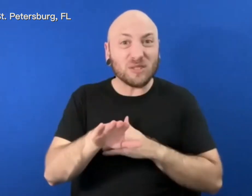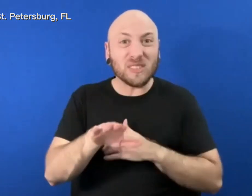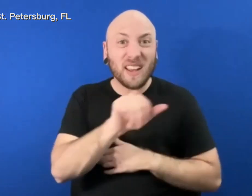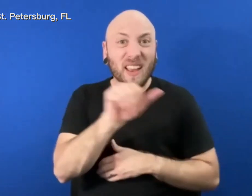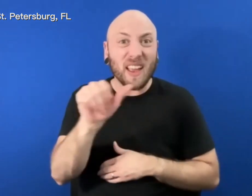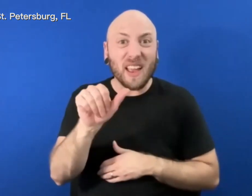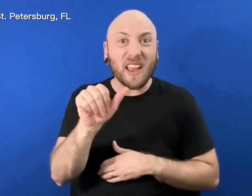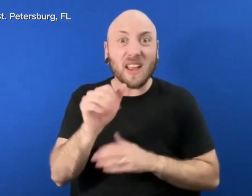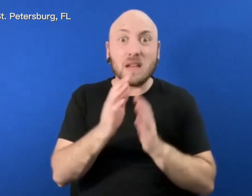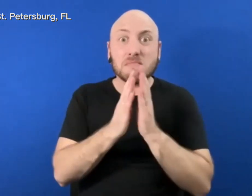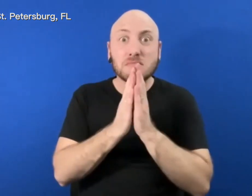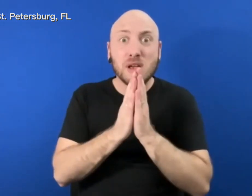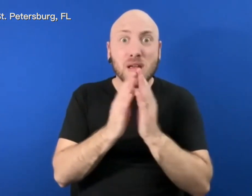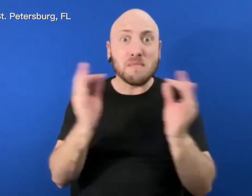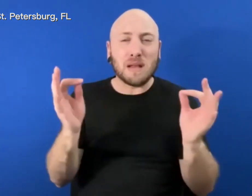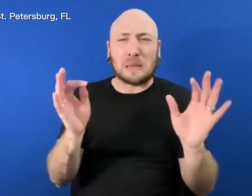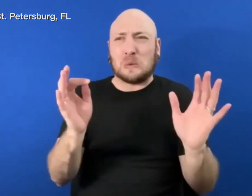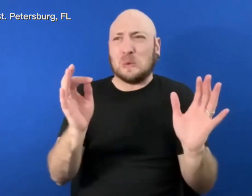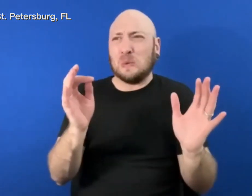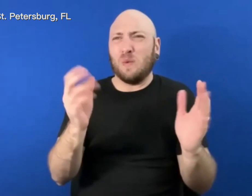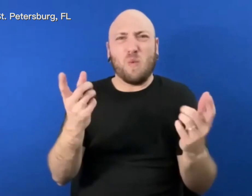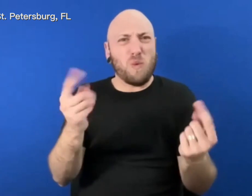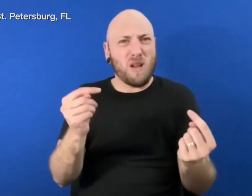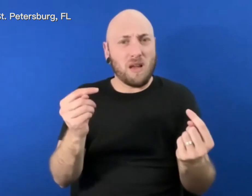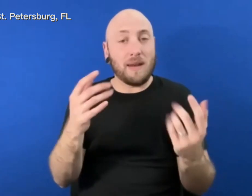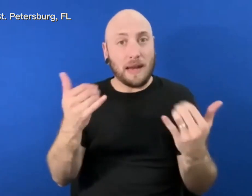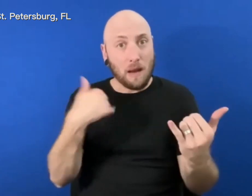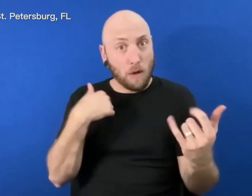kid. Um, and I just did it. And